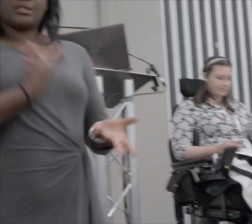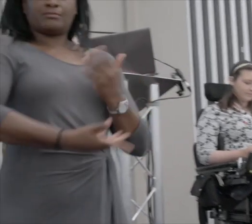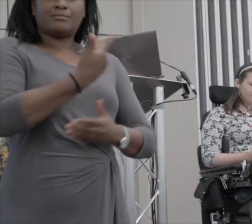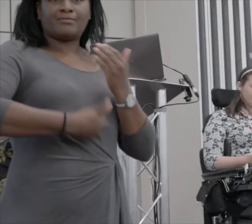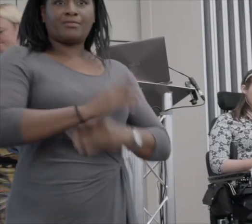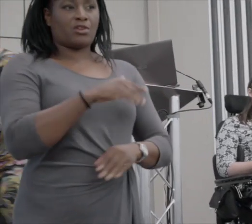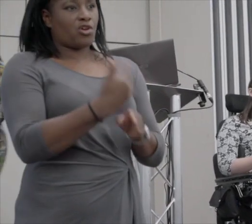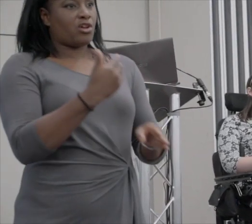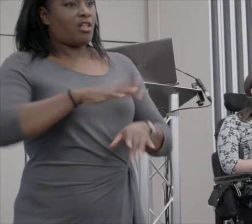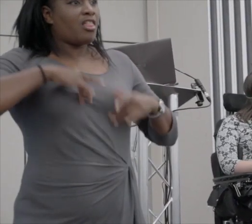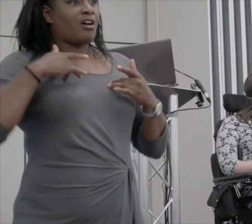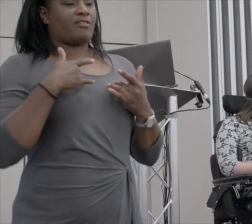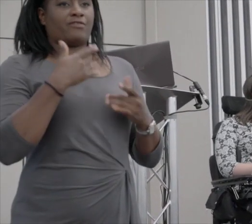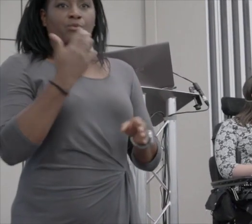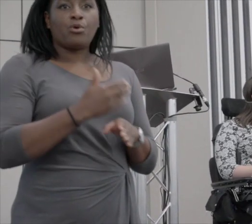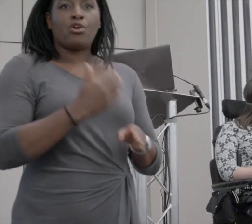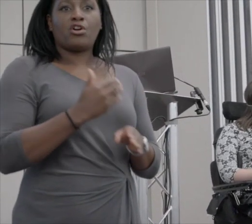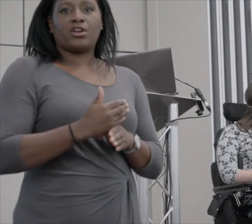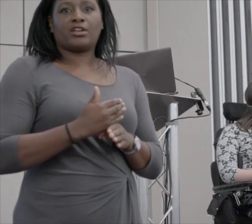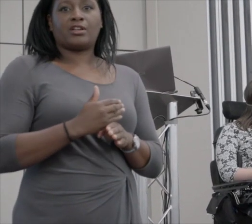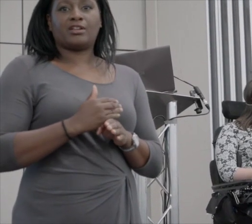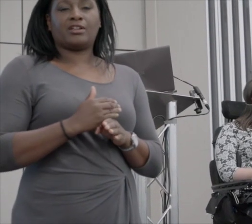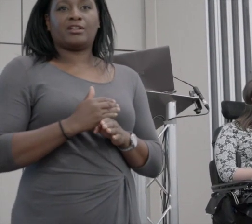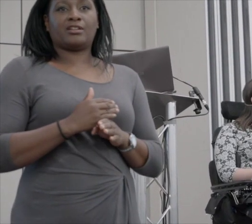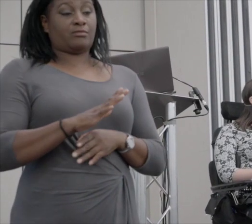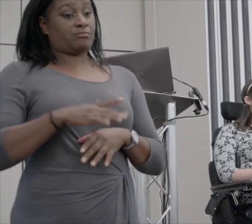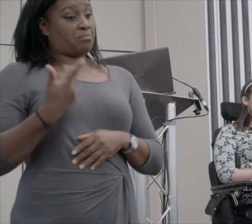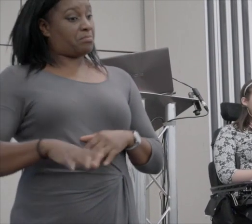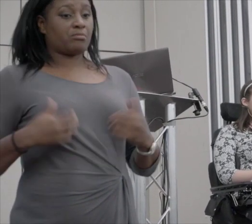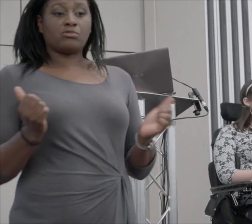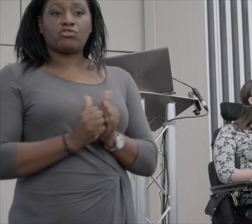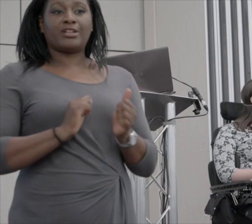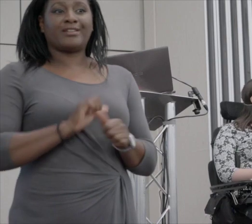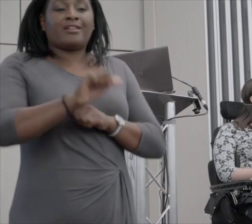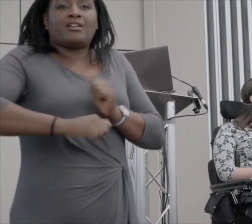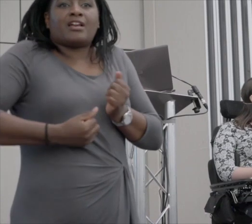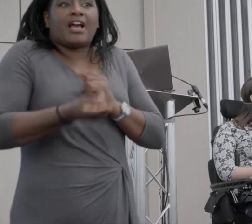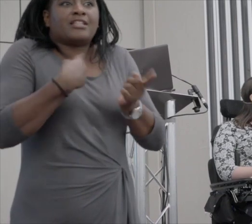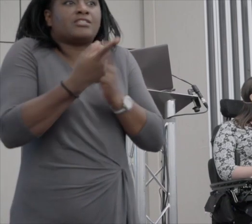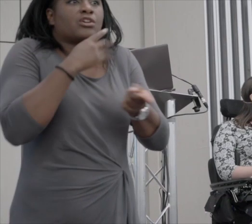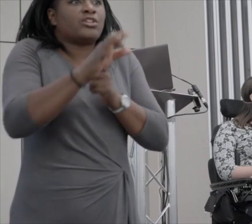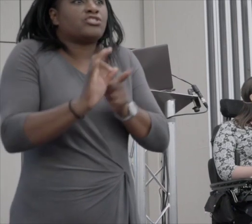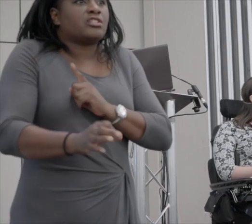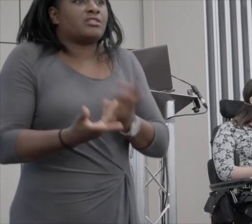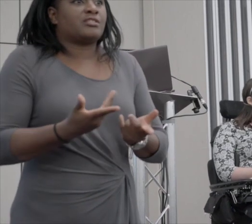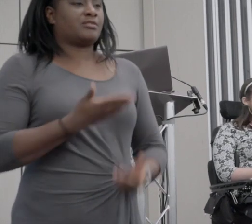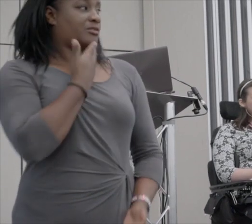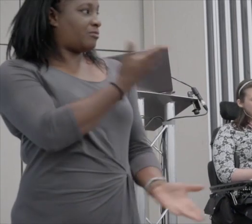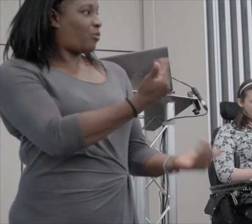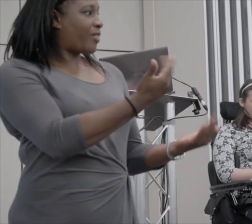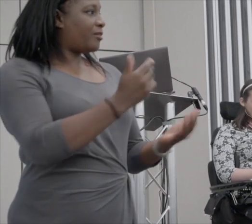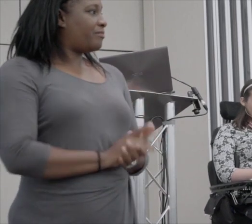work, and she's agreed to answer questions after she's spoken. So Lucy,